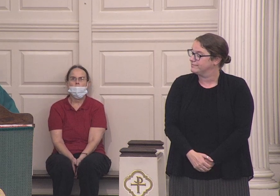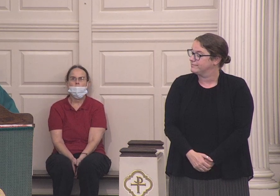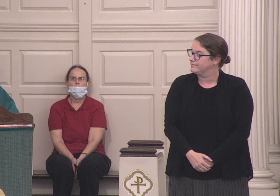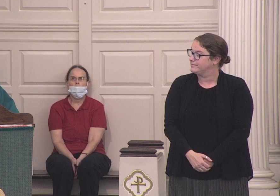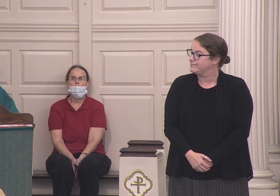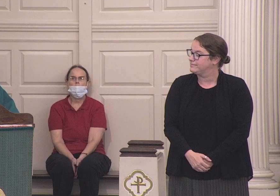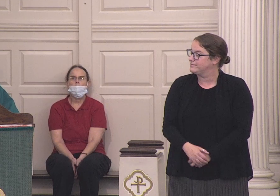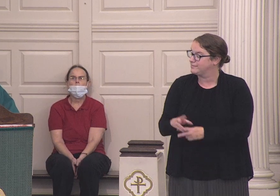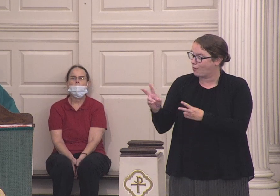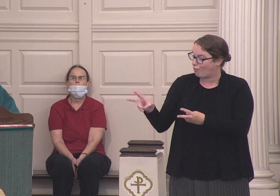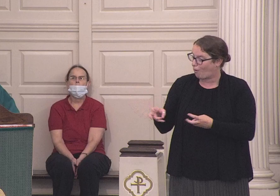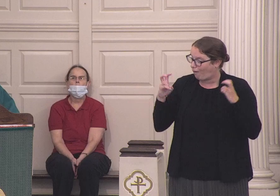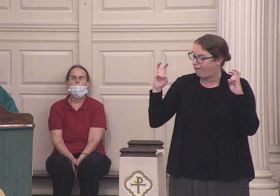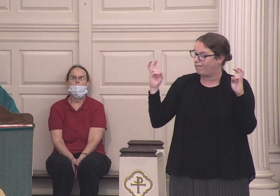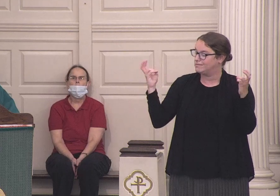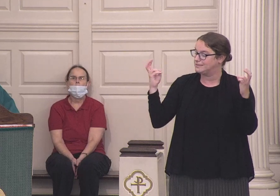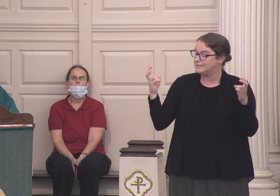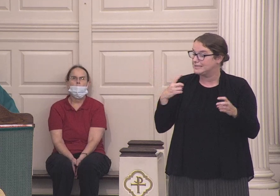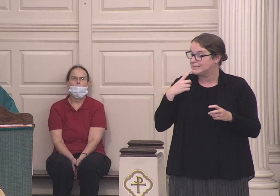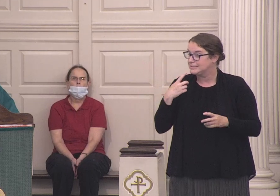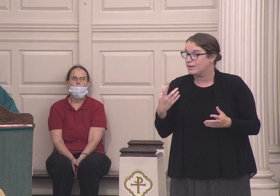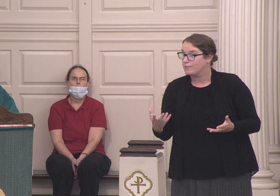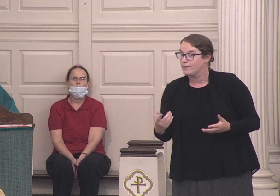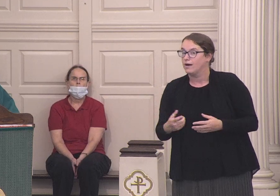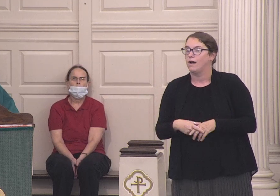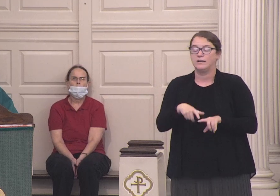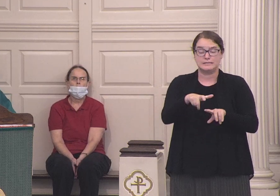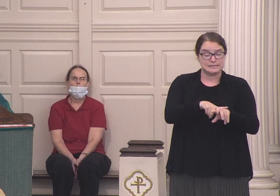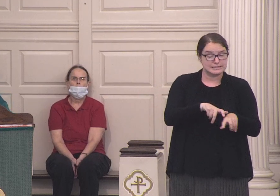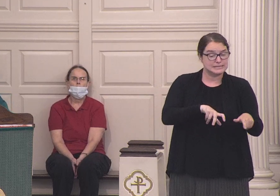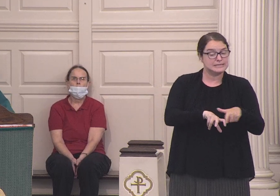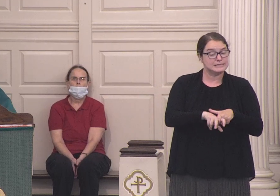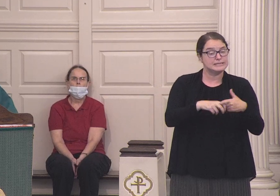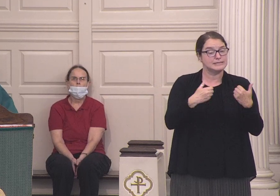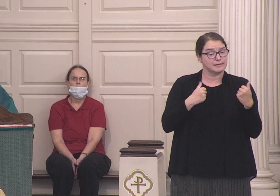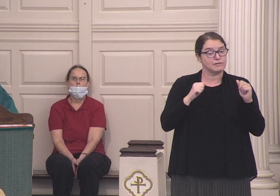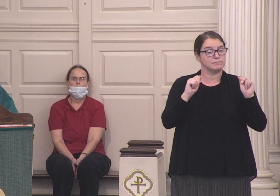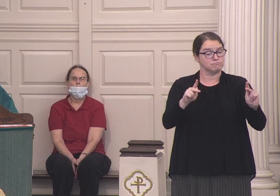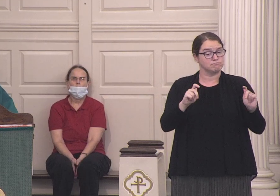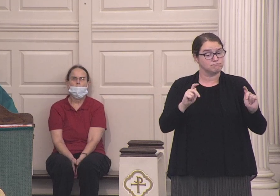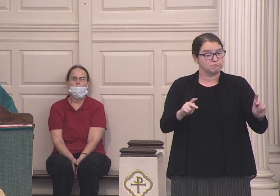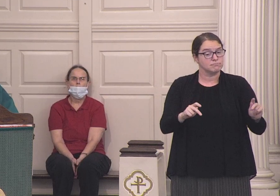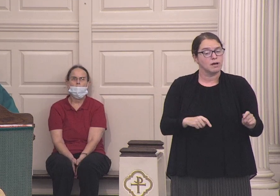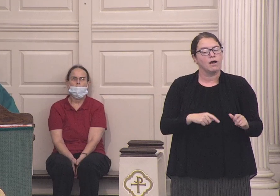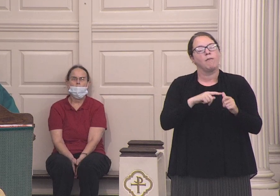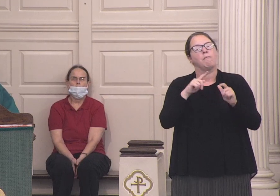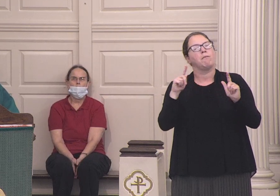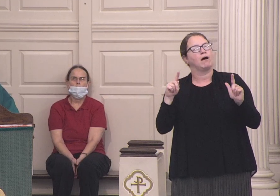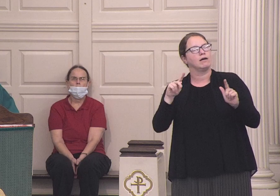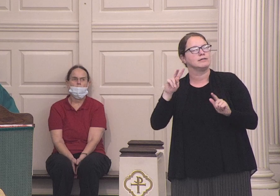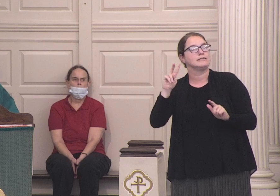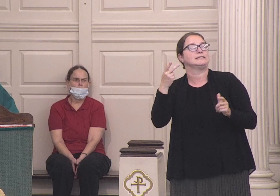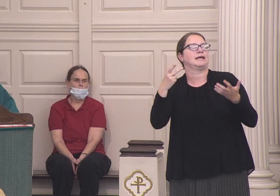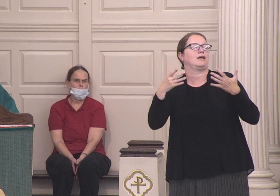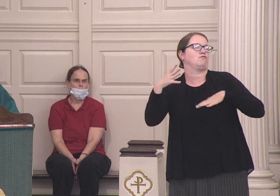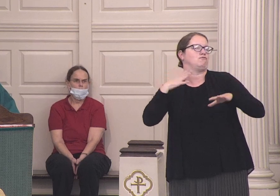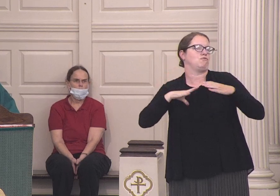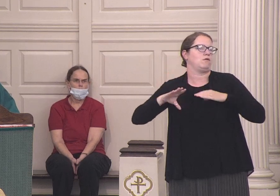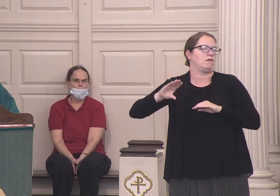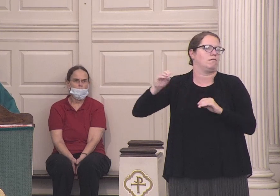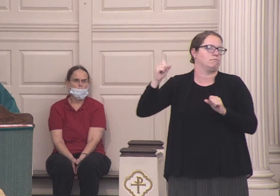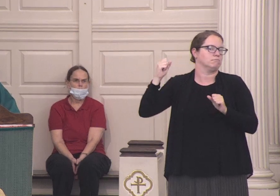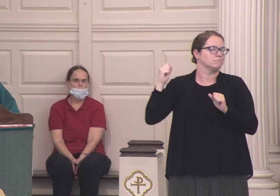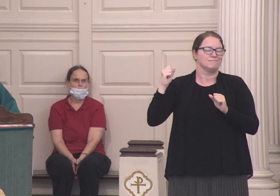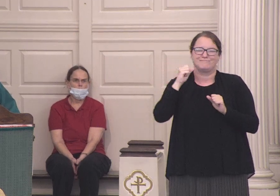they were, however, to wear sandals, but not a second tunic. The messengers are to live a